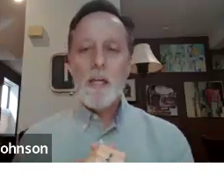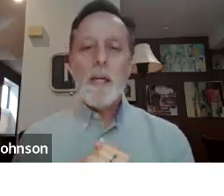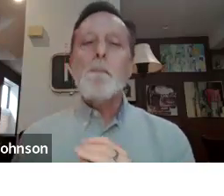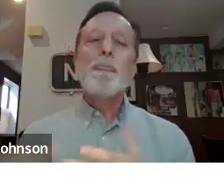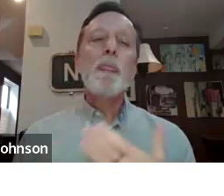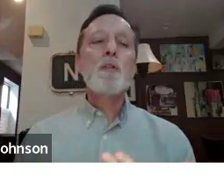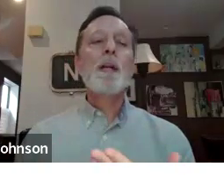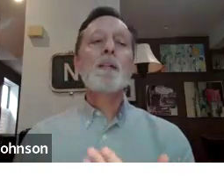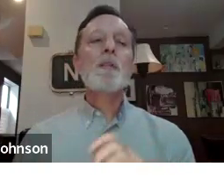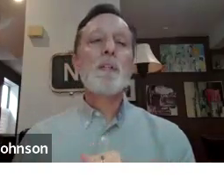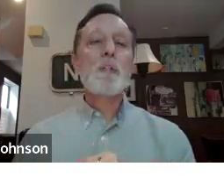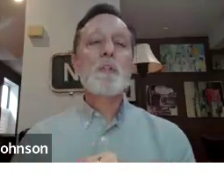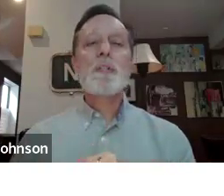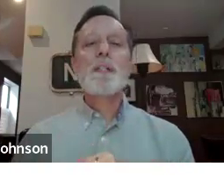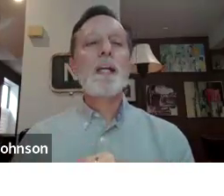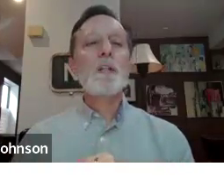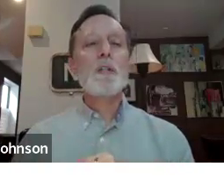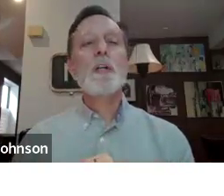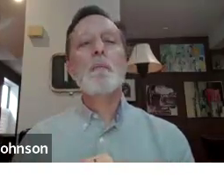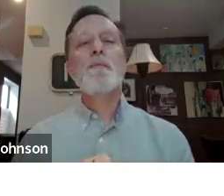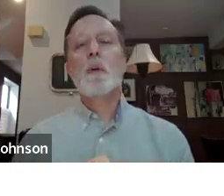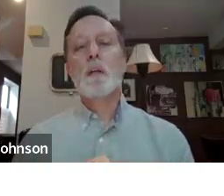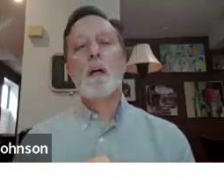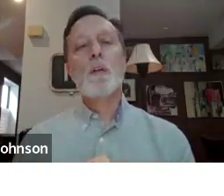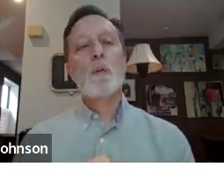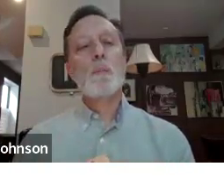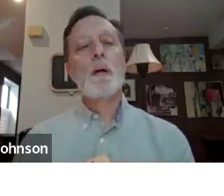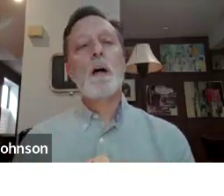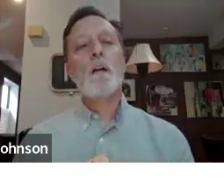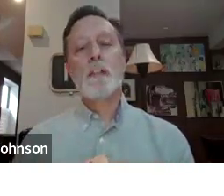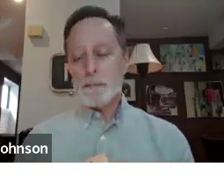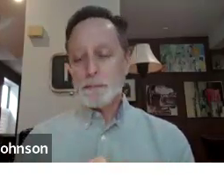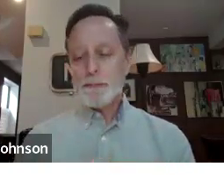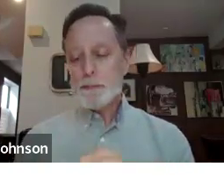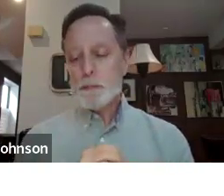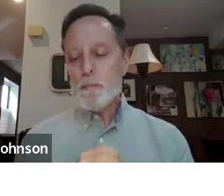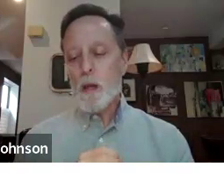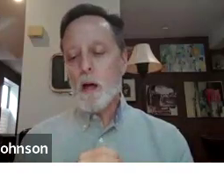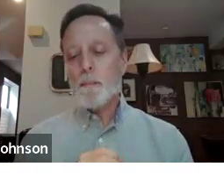policy? The short answer is it's just a dated term for a group of